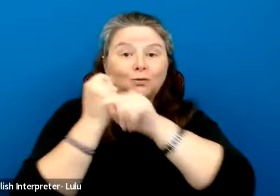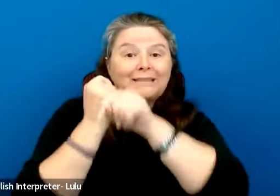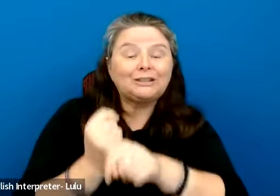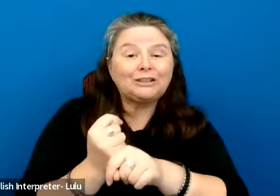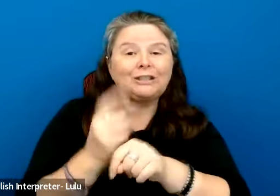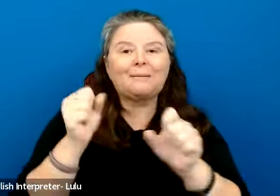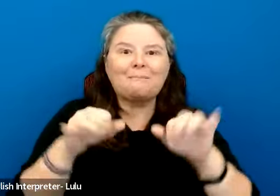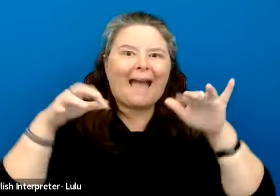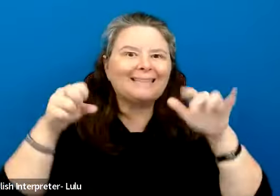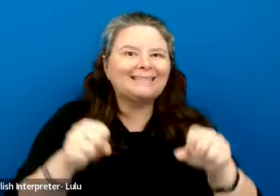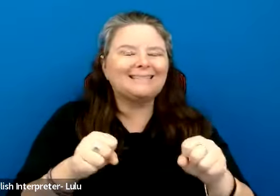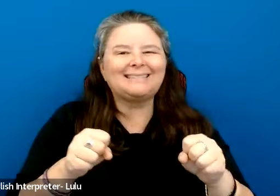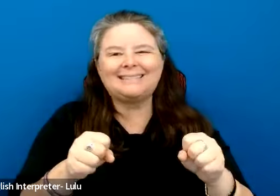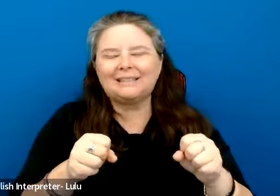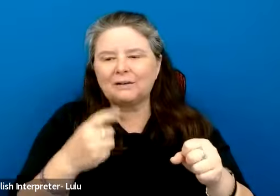and magic around